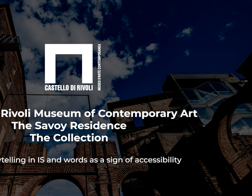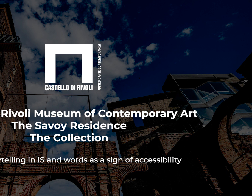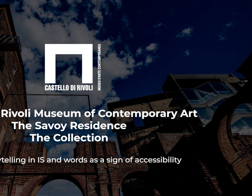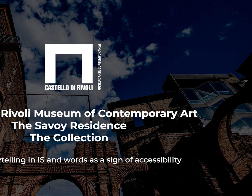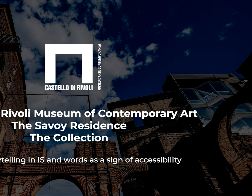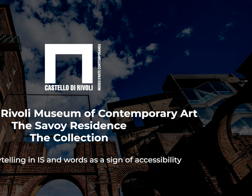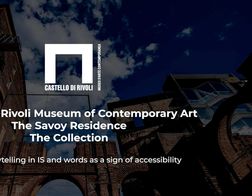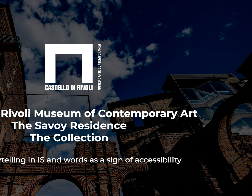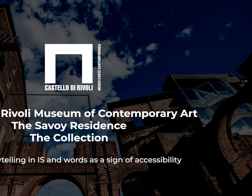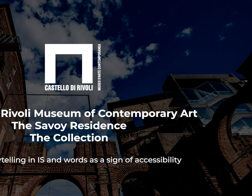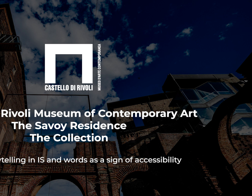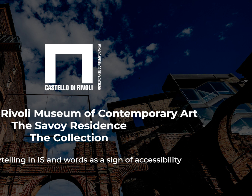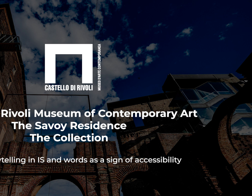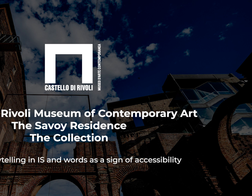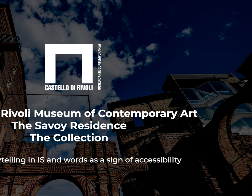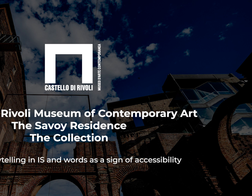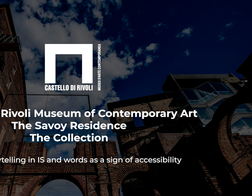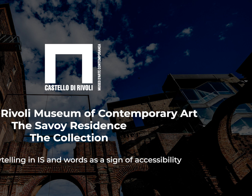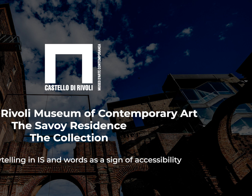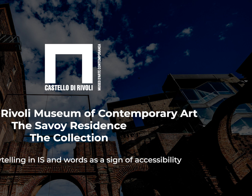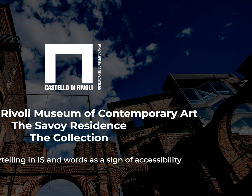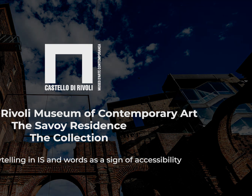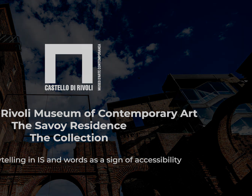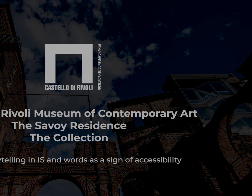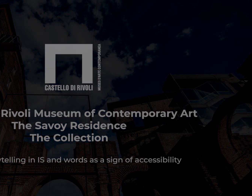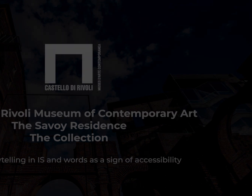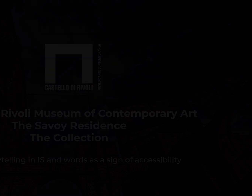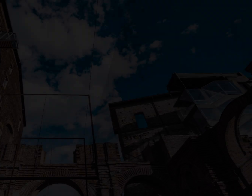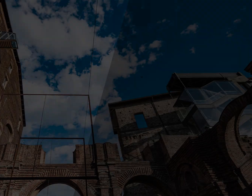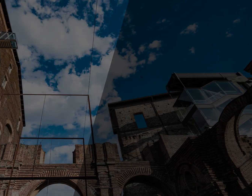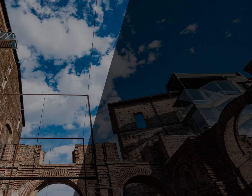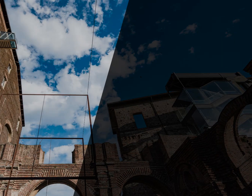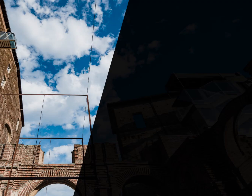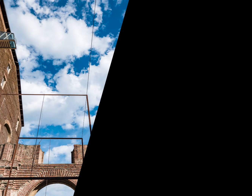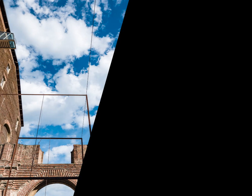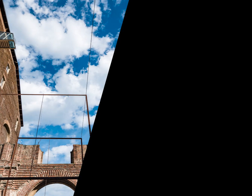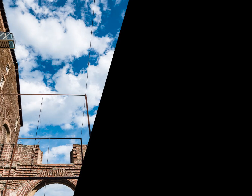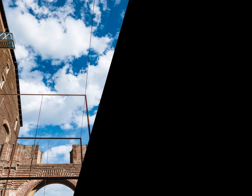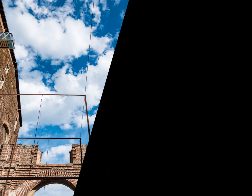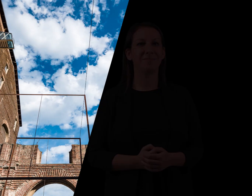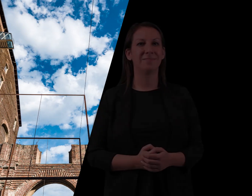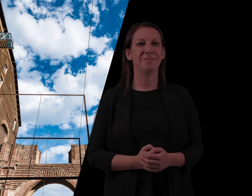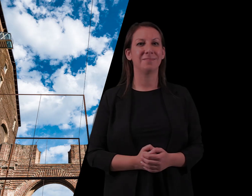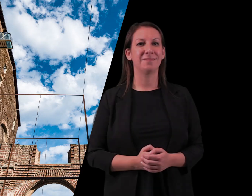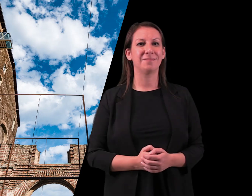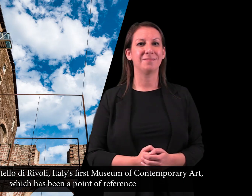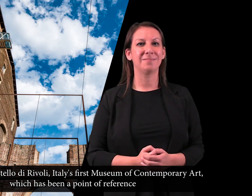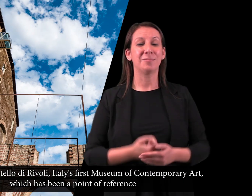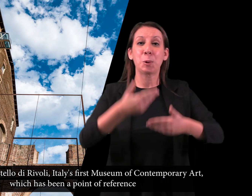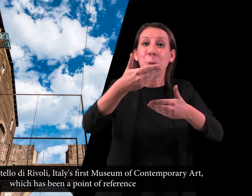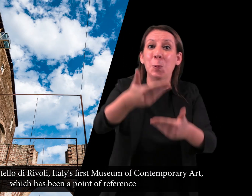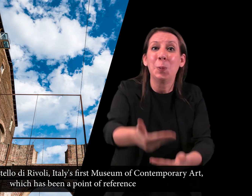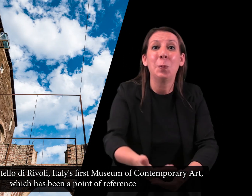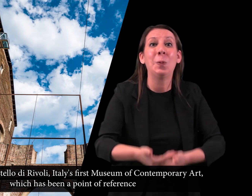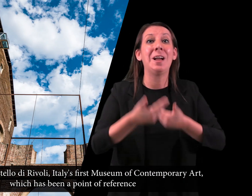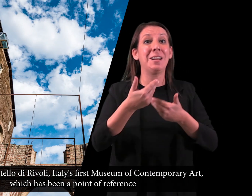in IS and words as a sign of accessibility. Welcome to Castello di